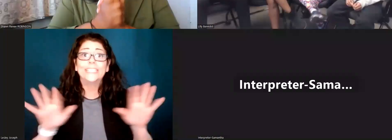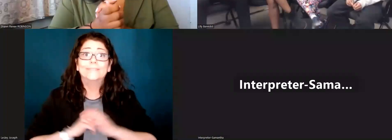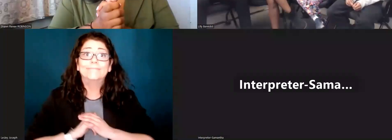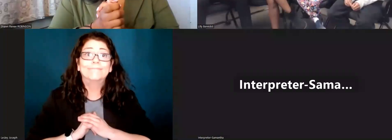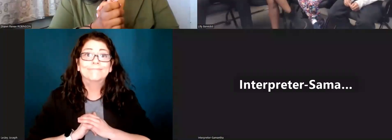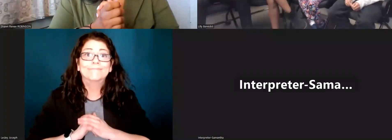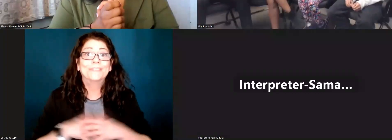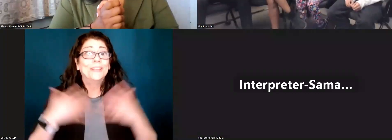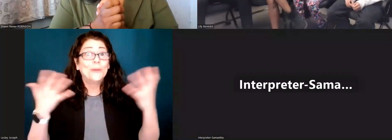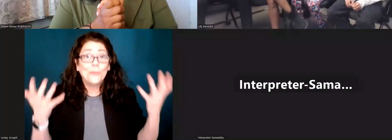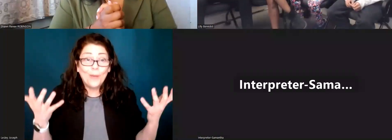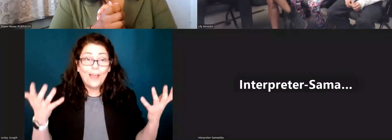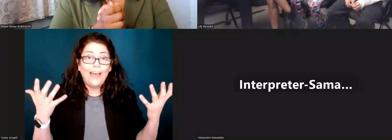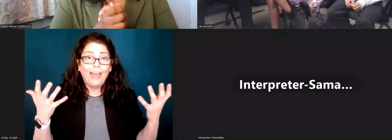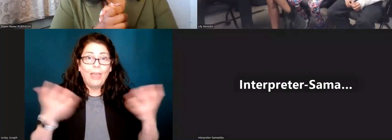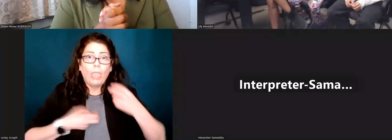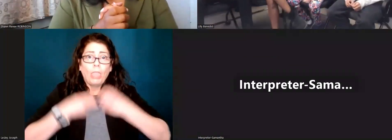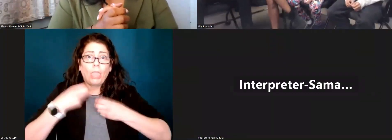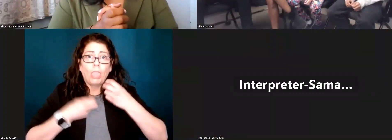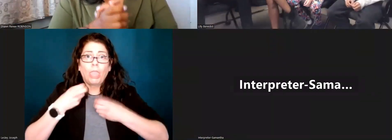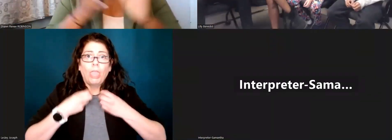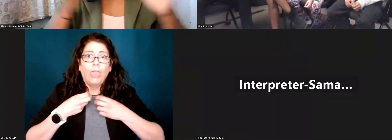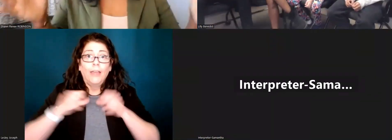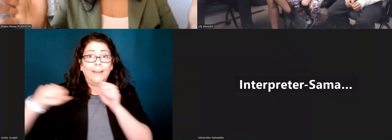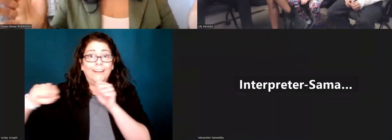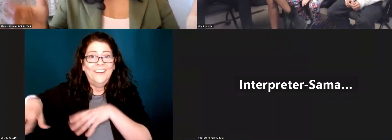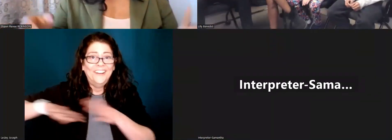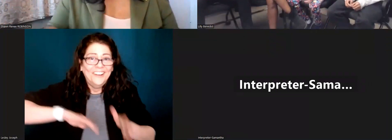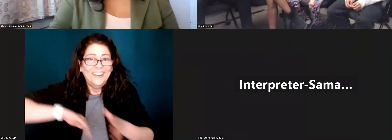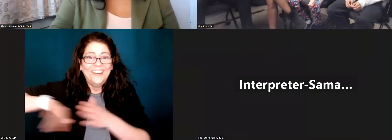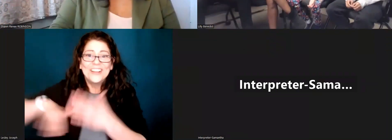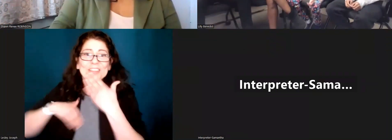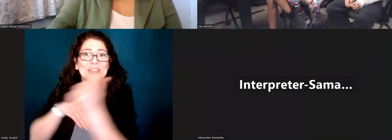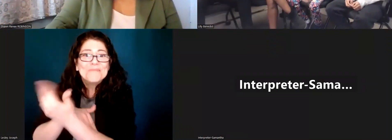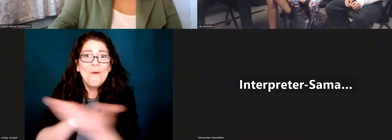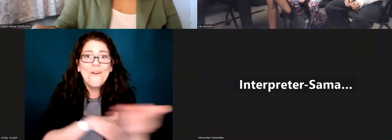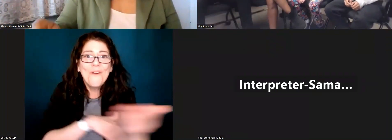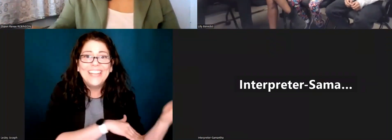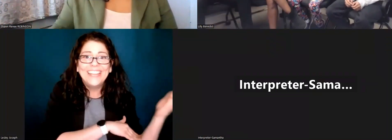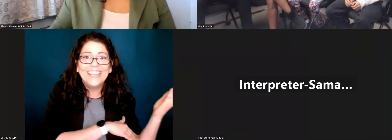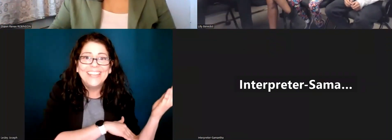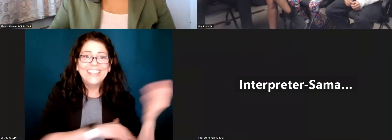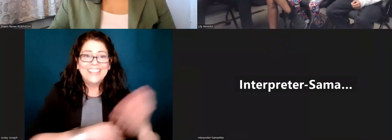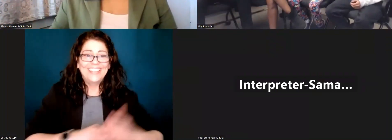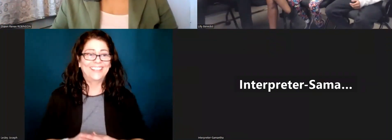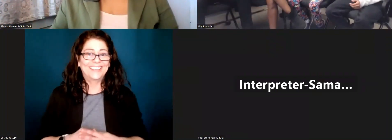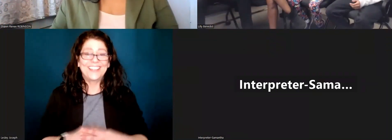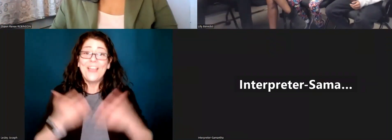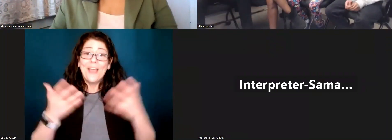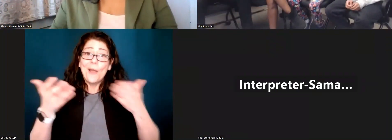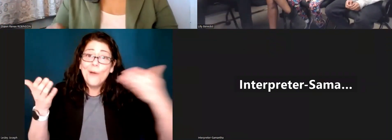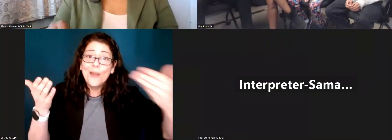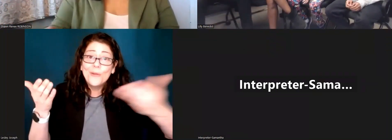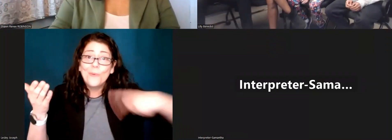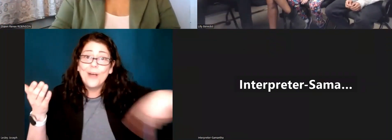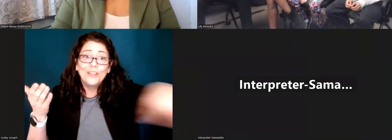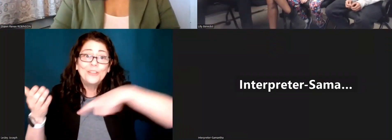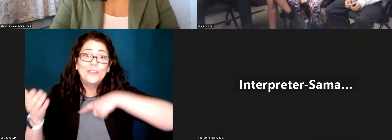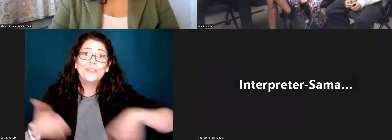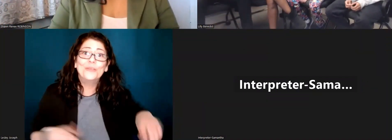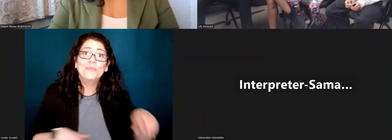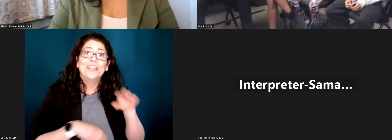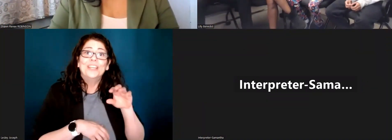Well, after that snafu, good morning, everyone. I want to welcome you to Seed